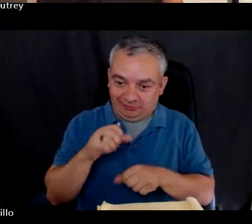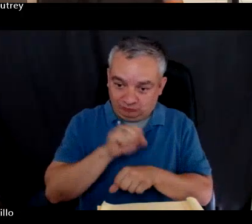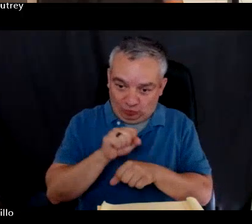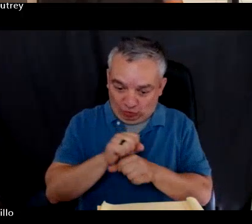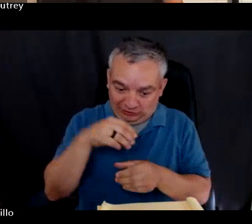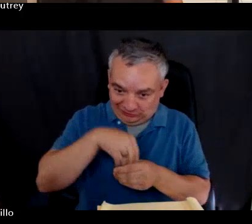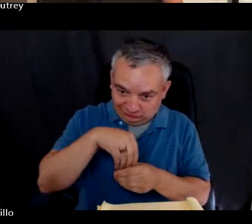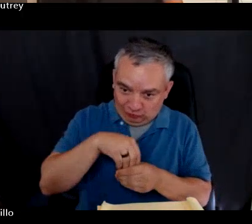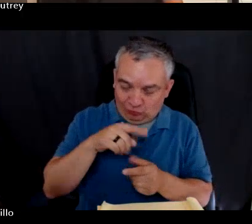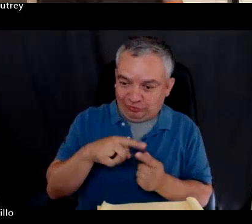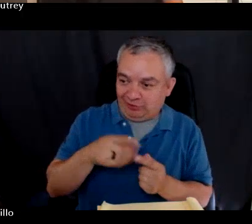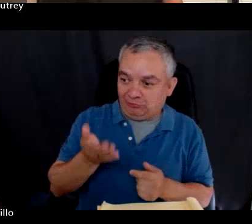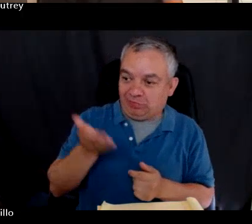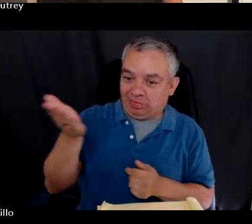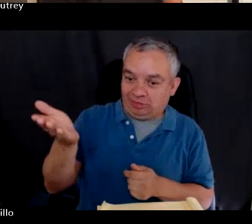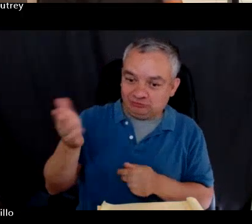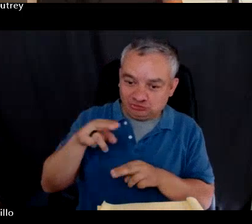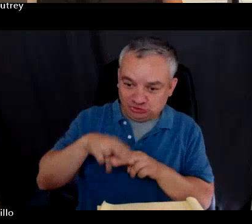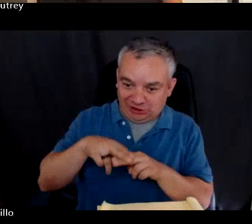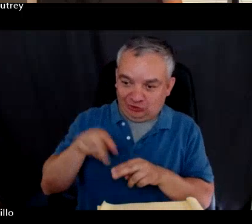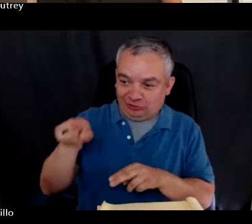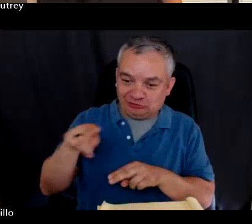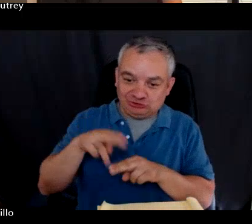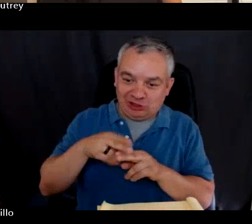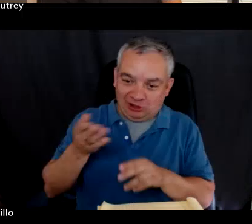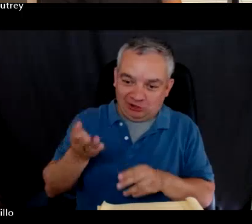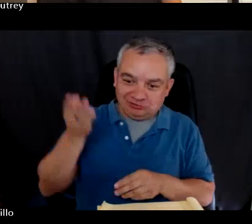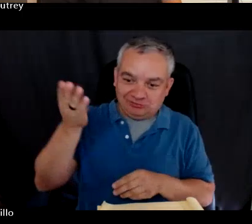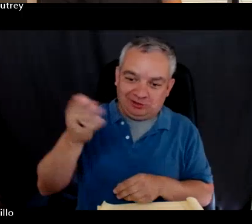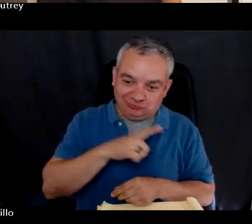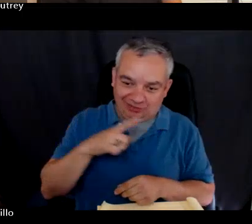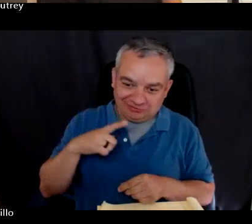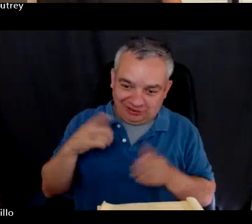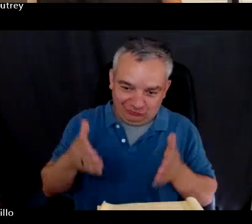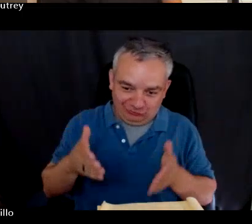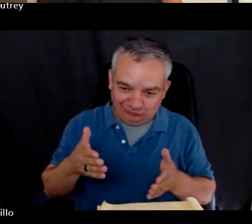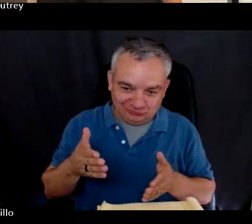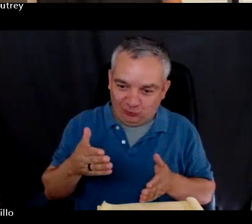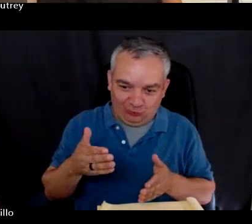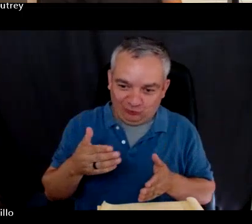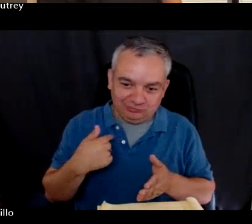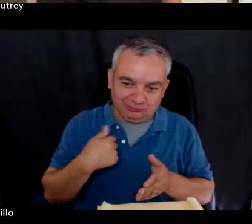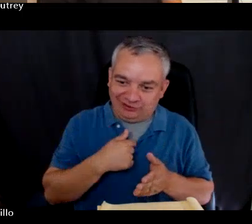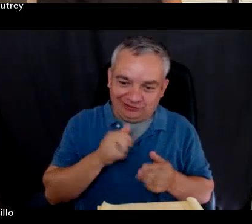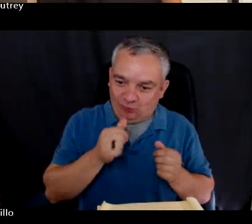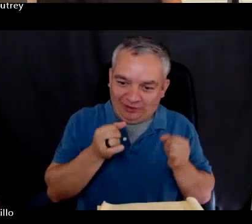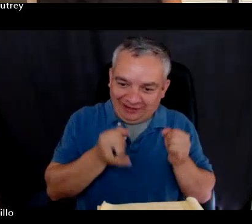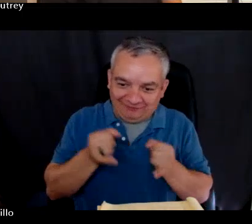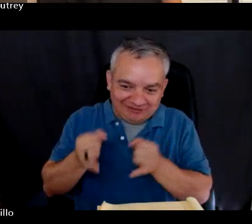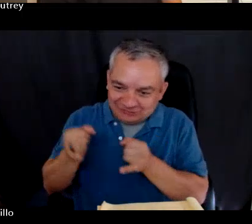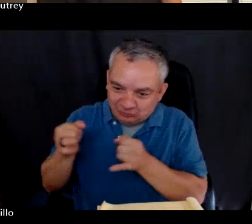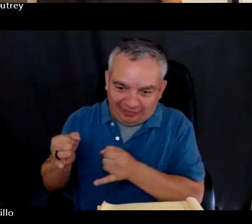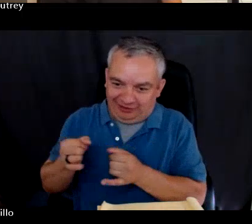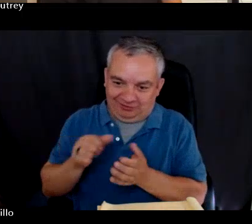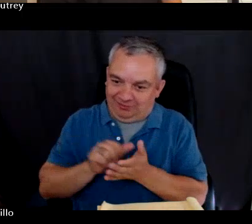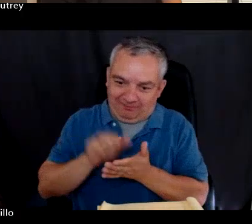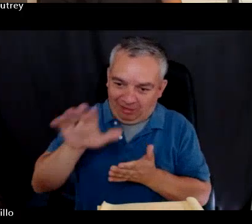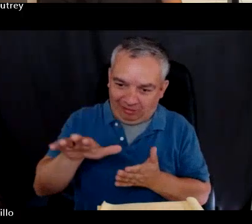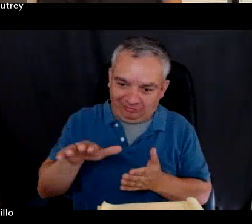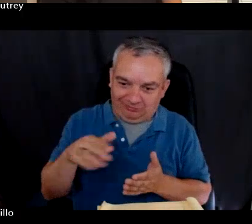DSCHH council. It's a little bit different than what I'm doing here, but we just make